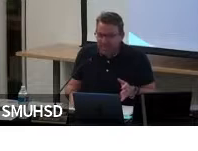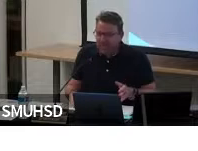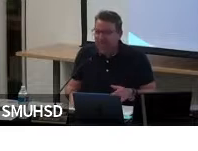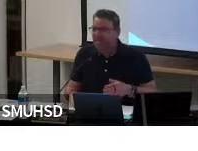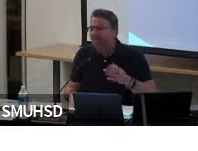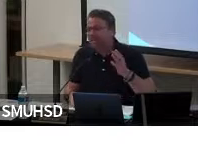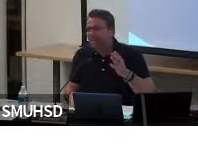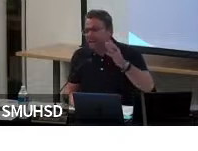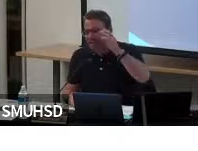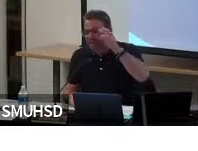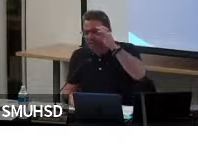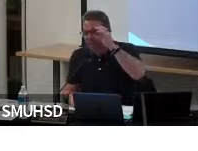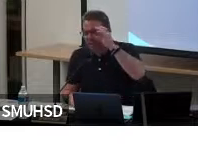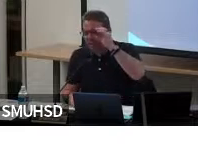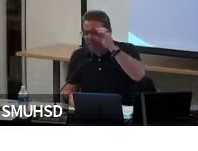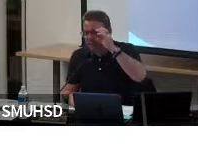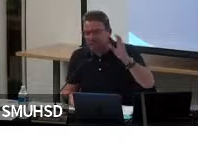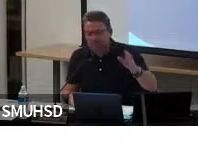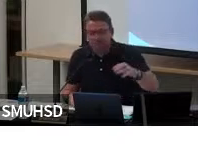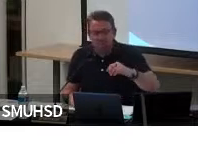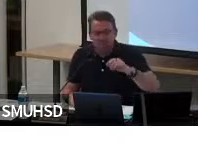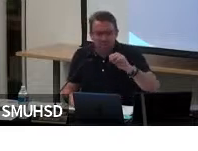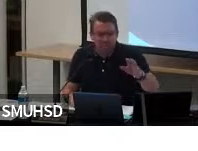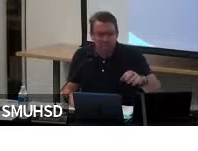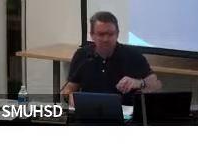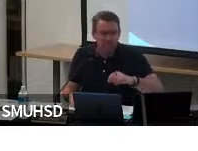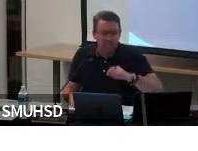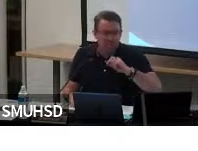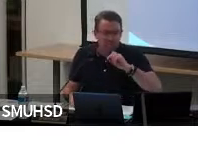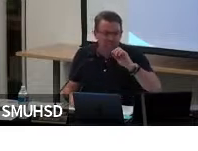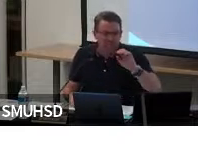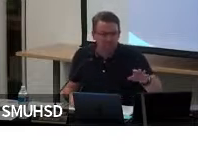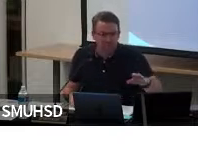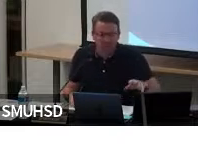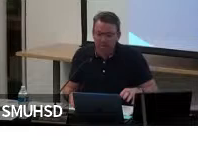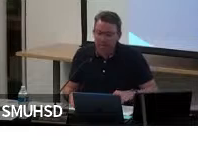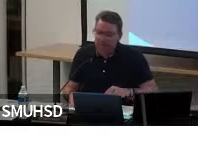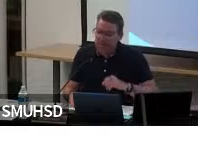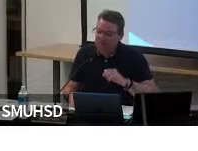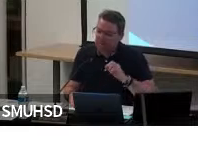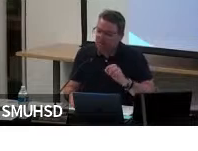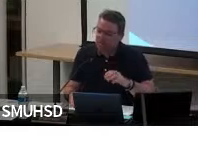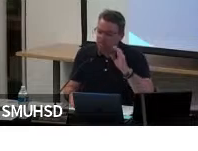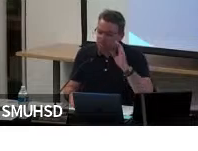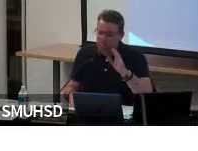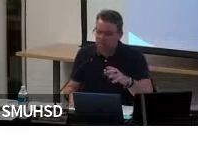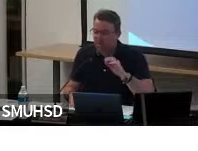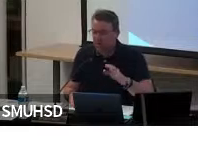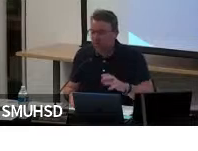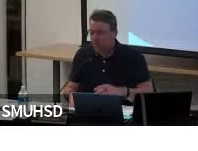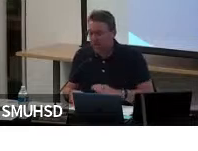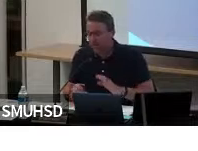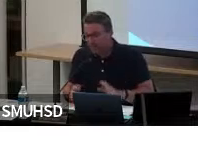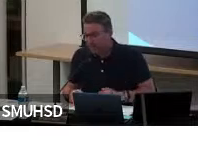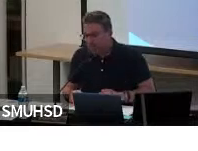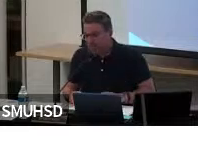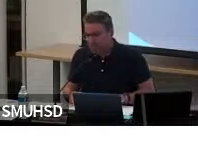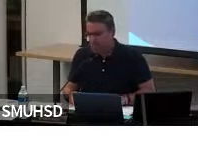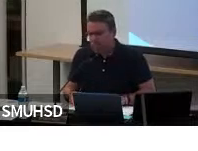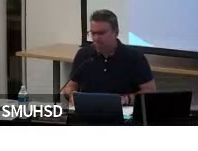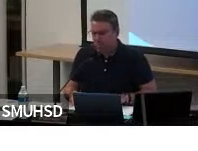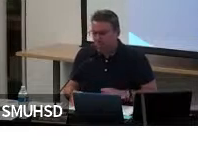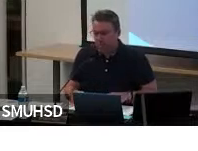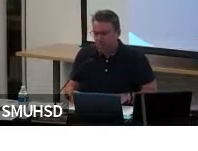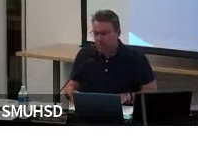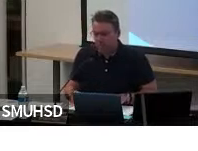internet, right? And having email smooth and internet searches smooth and all that kind of stuff smooth, secure, all that.